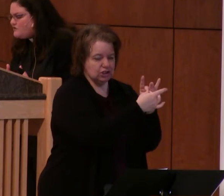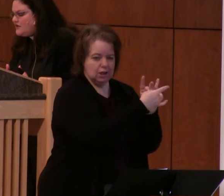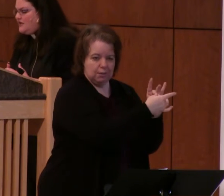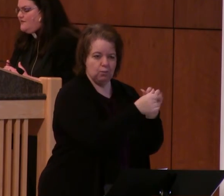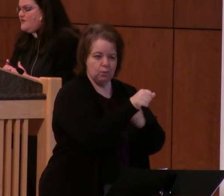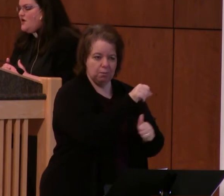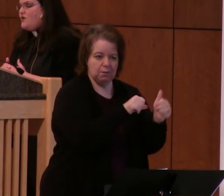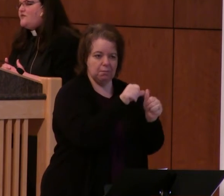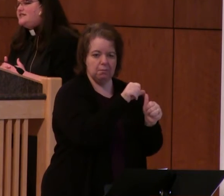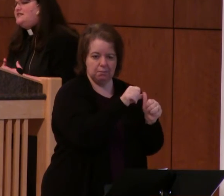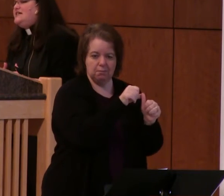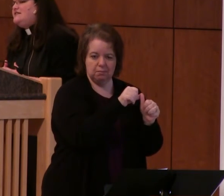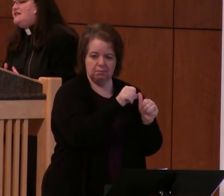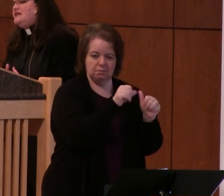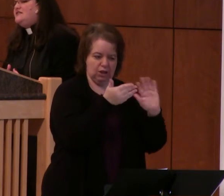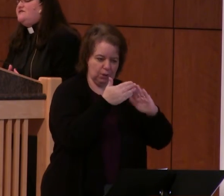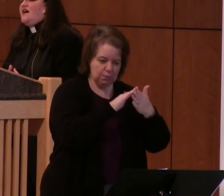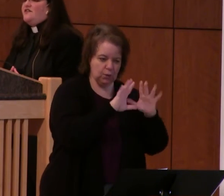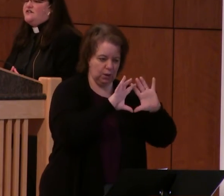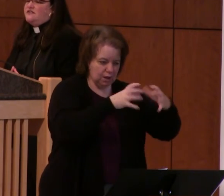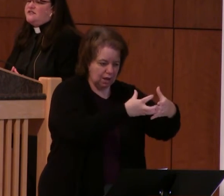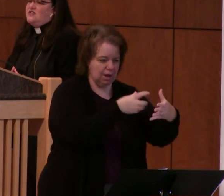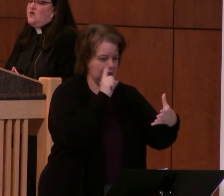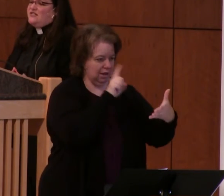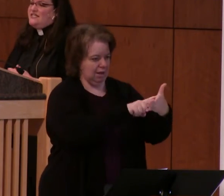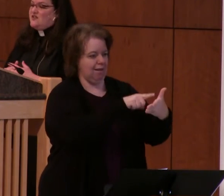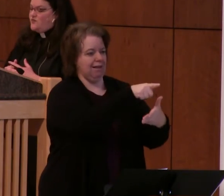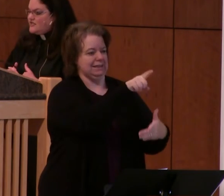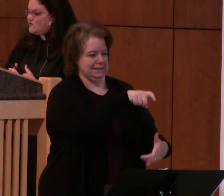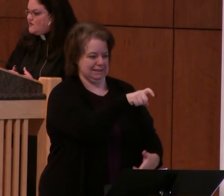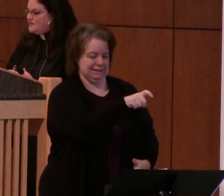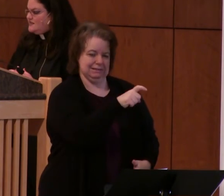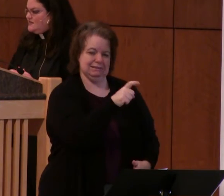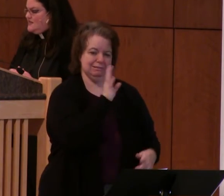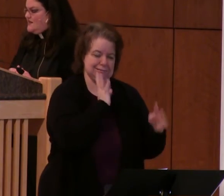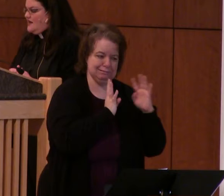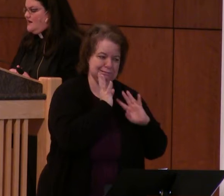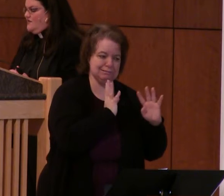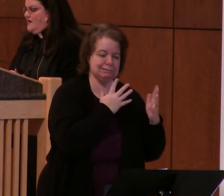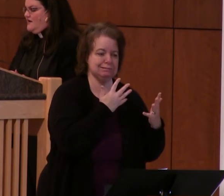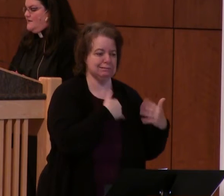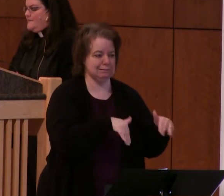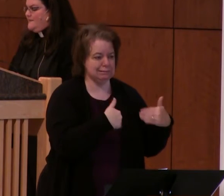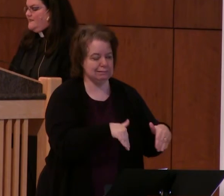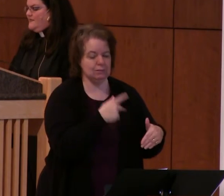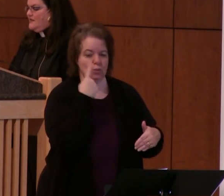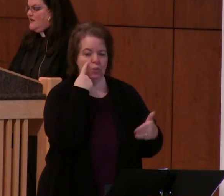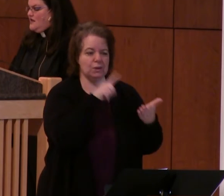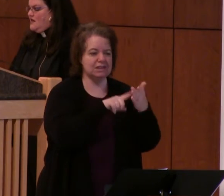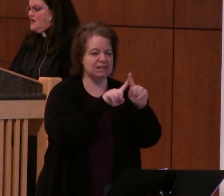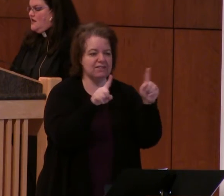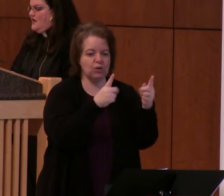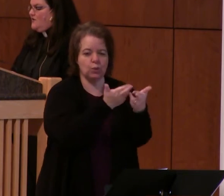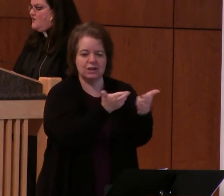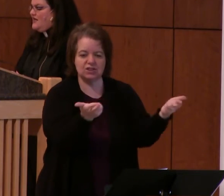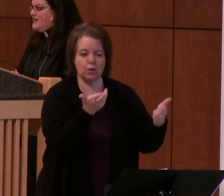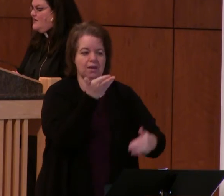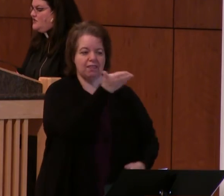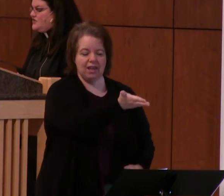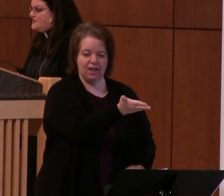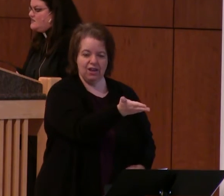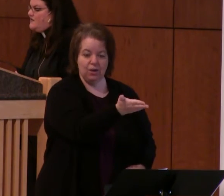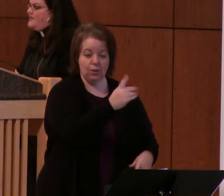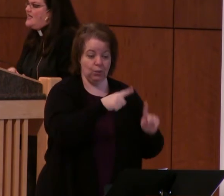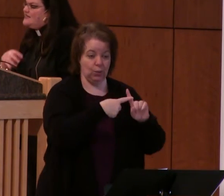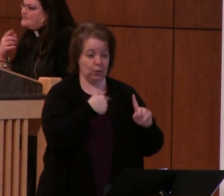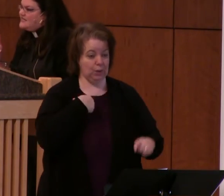in community where we see the needs of others, we see the resources that are there. And when we